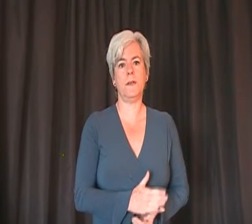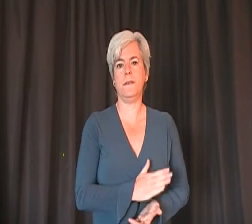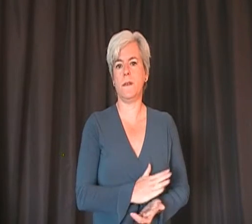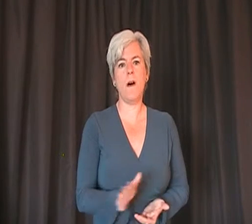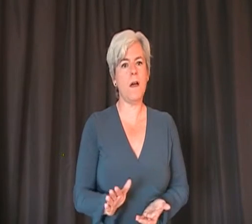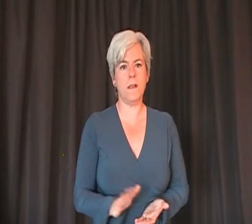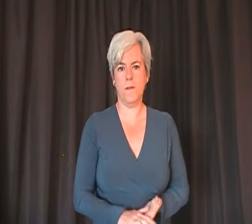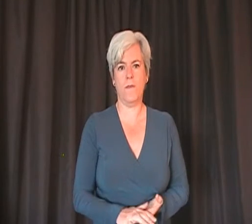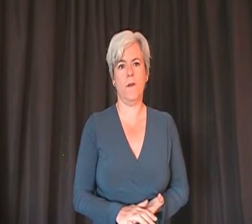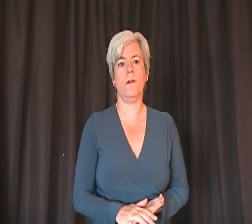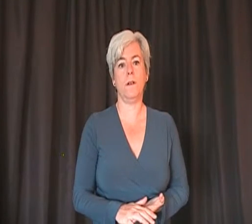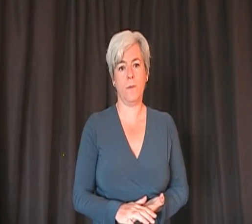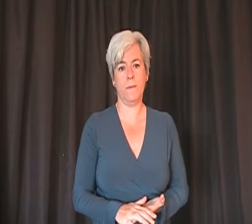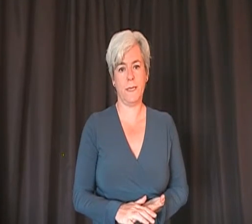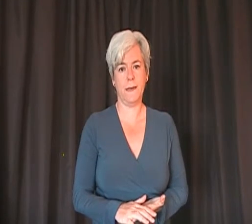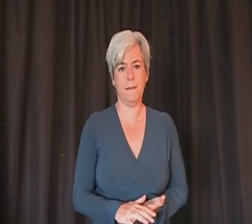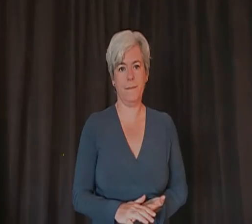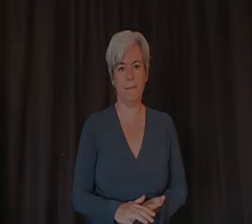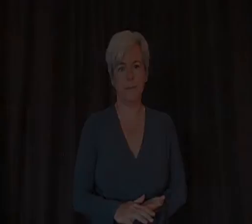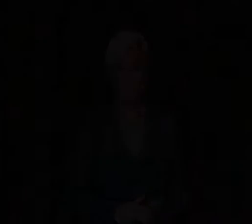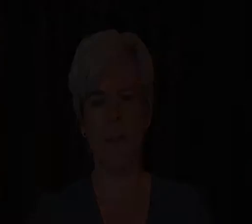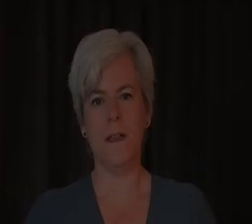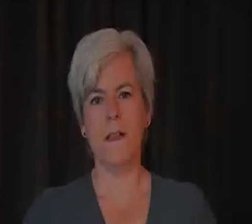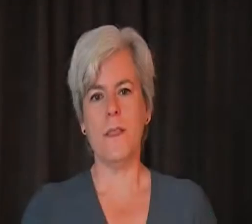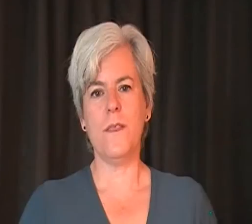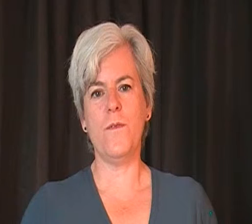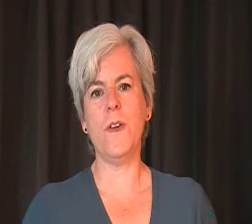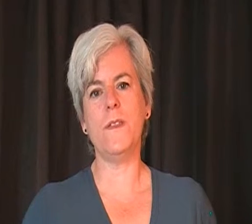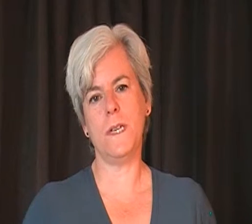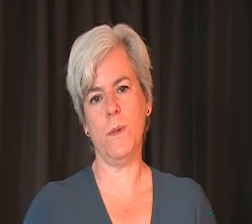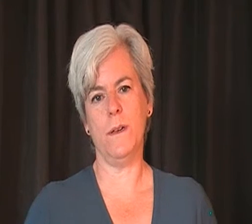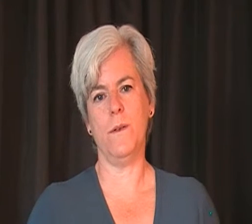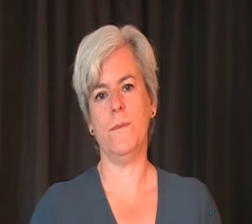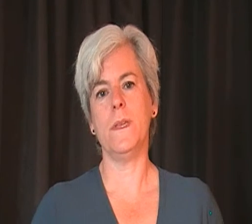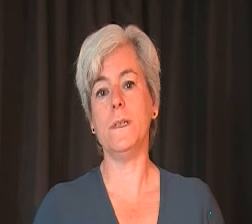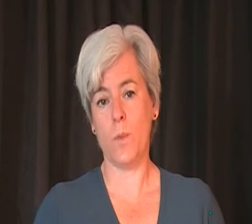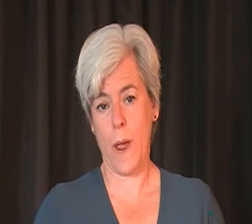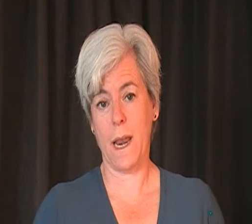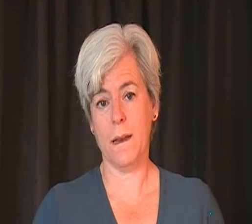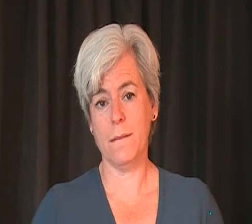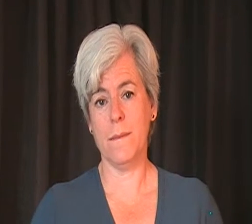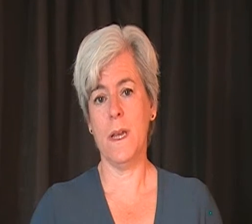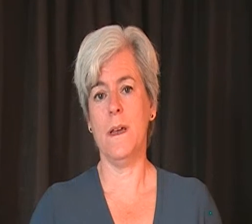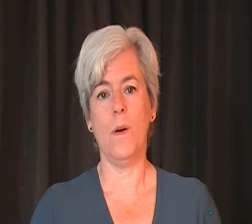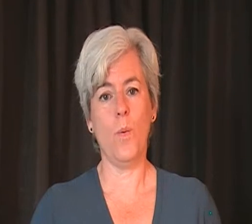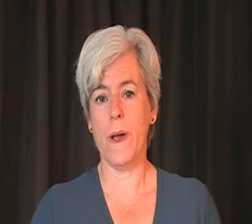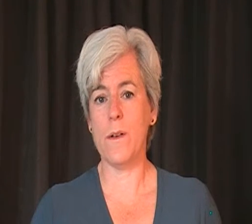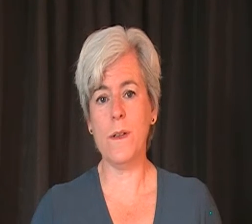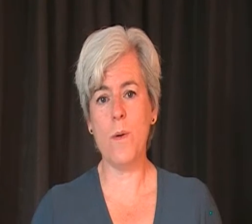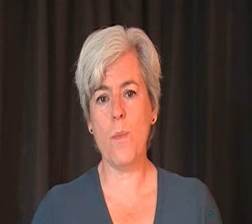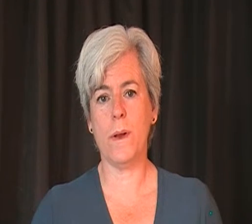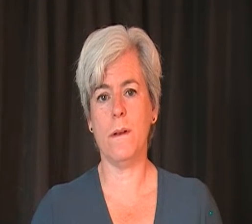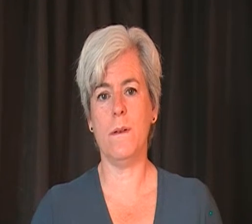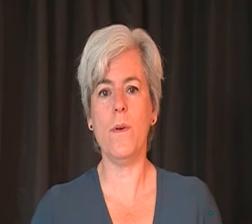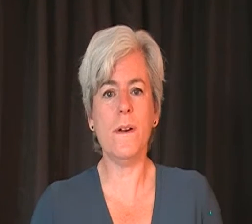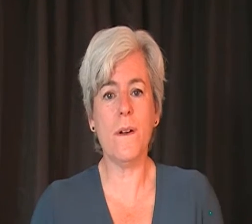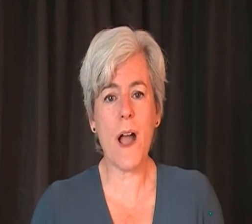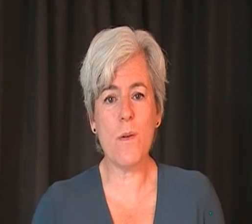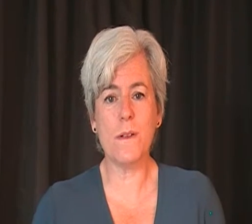websites all over your website. The fifth W is when. When are you open? What are your hours?